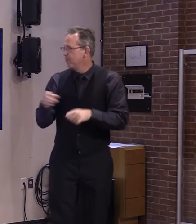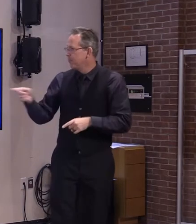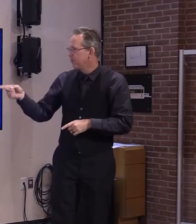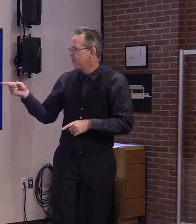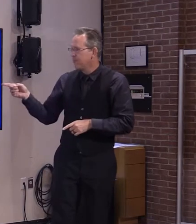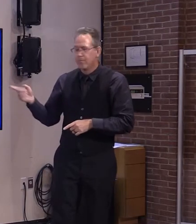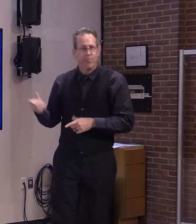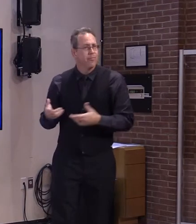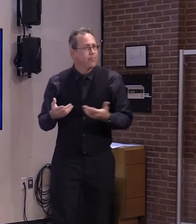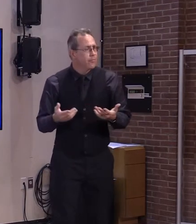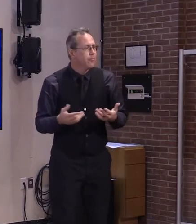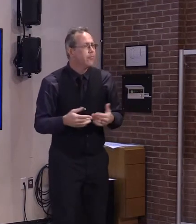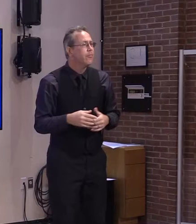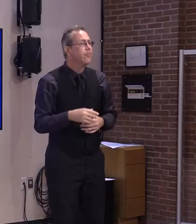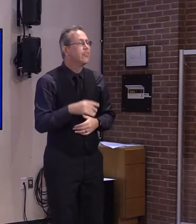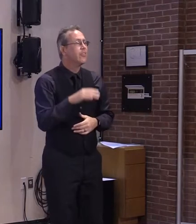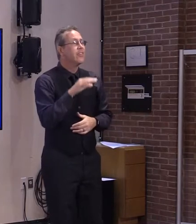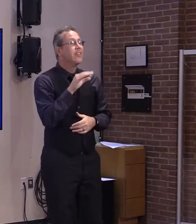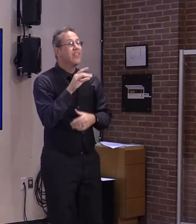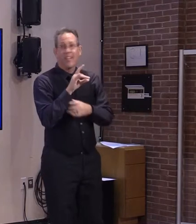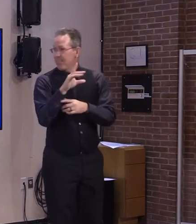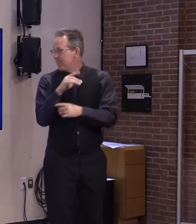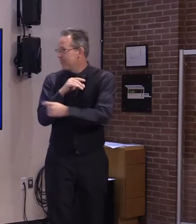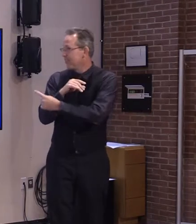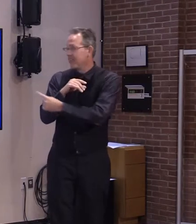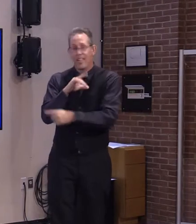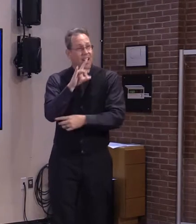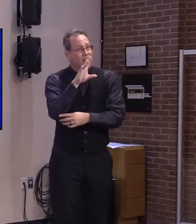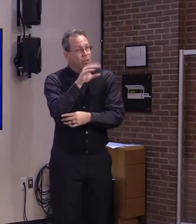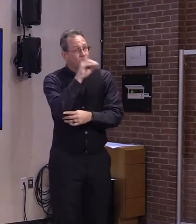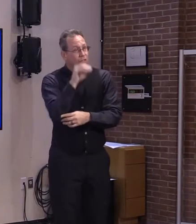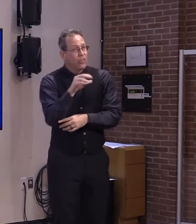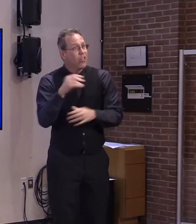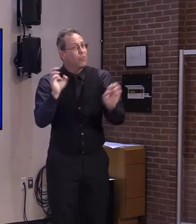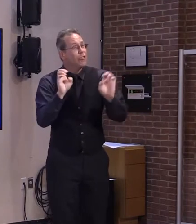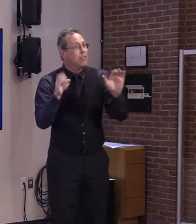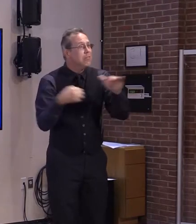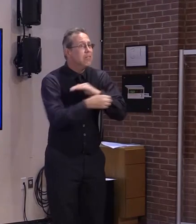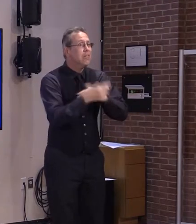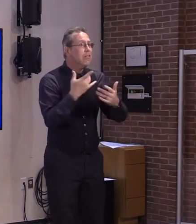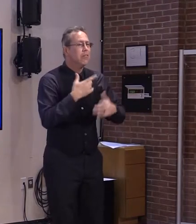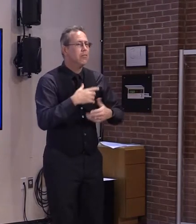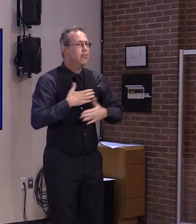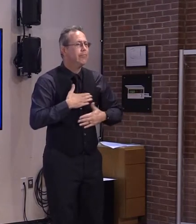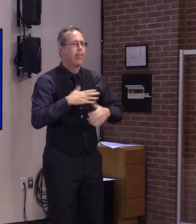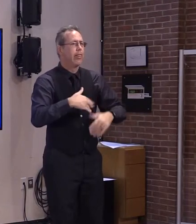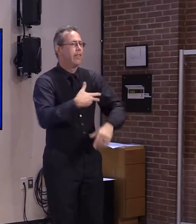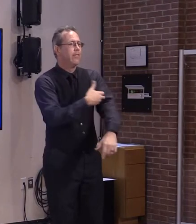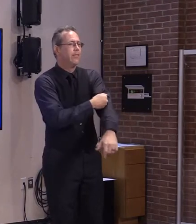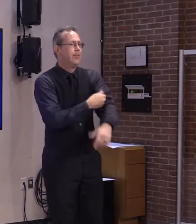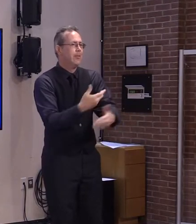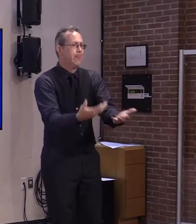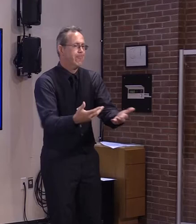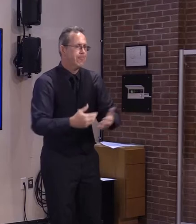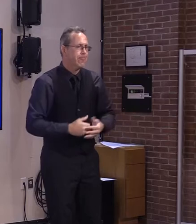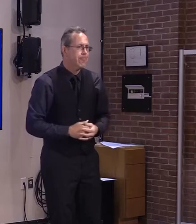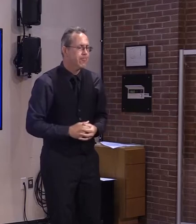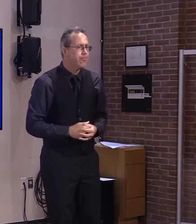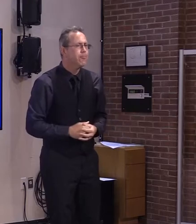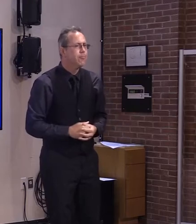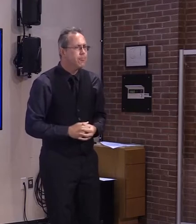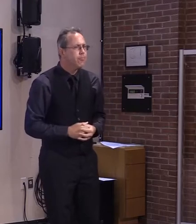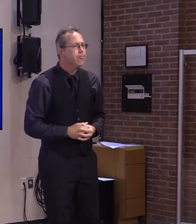being driven by those who are not vaccinated. And I should just make a point of clarity here, those who are not vaccinated who are eligible